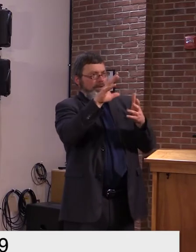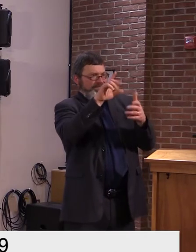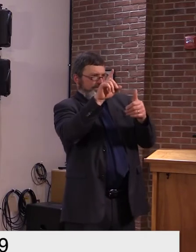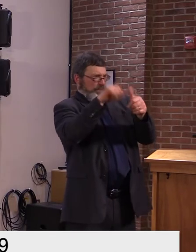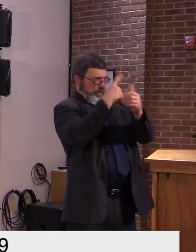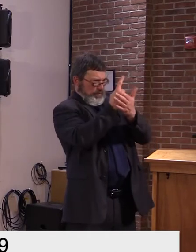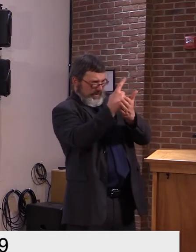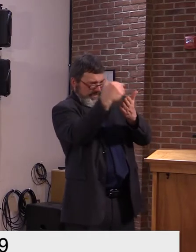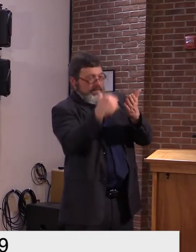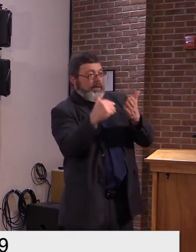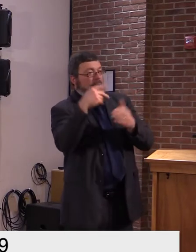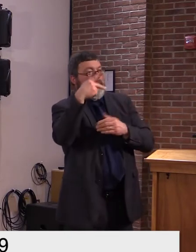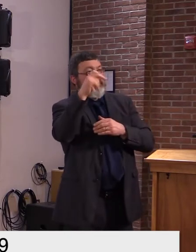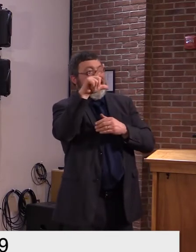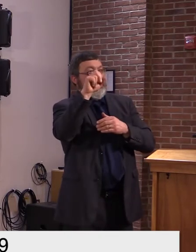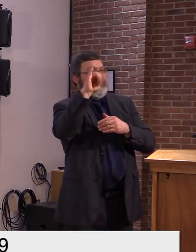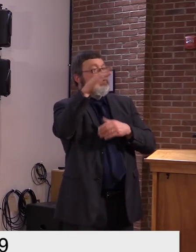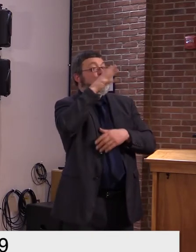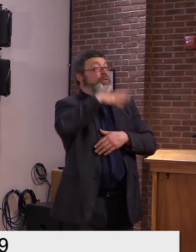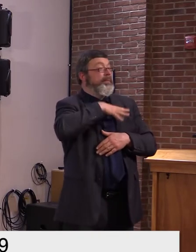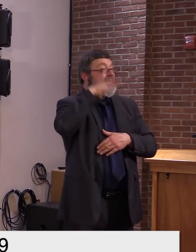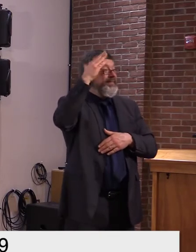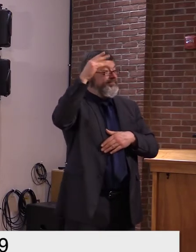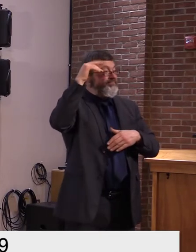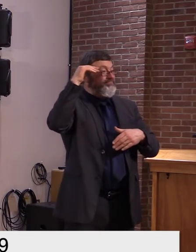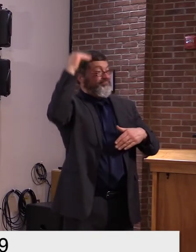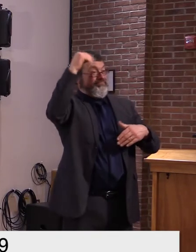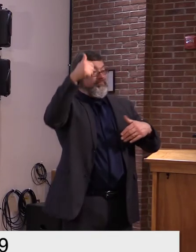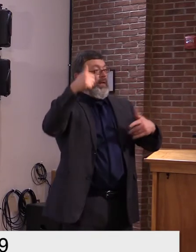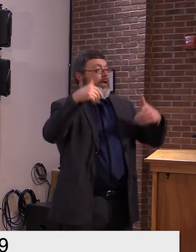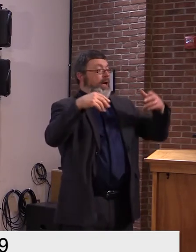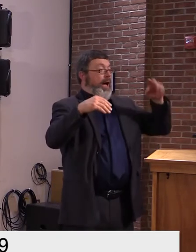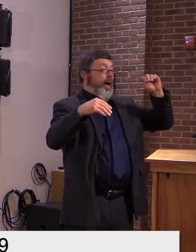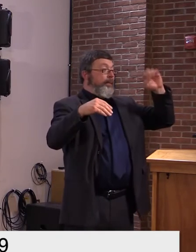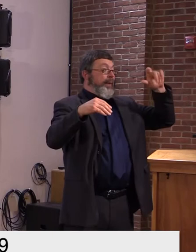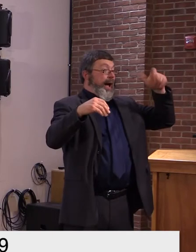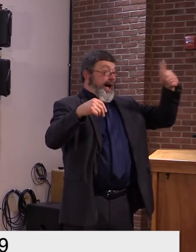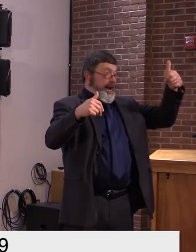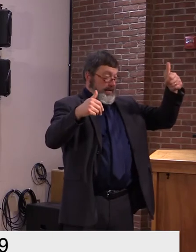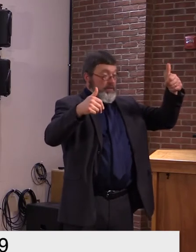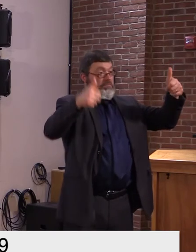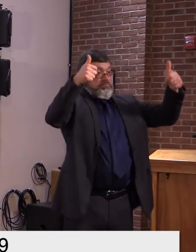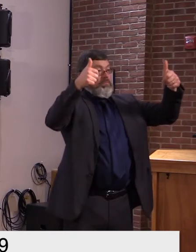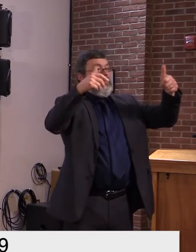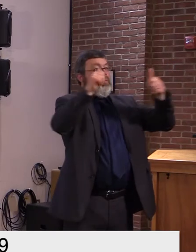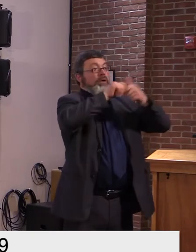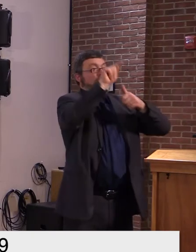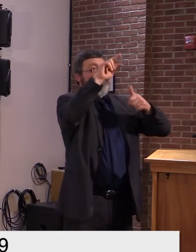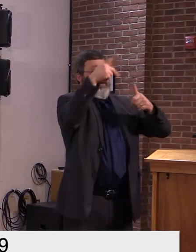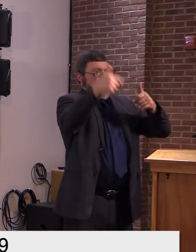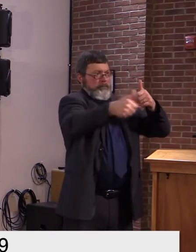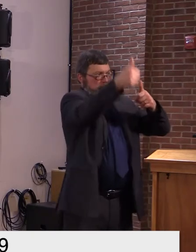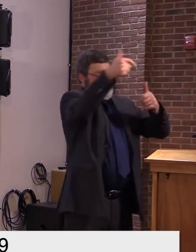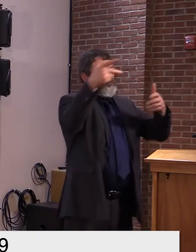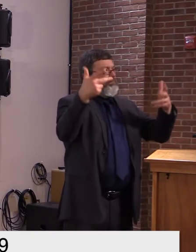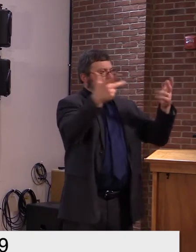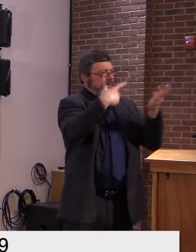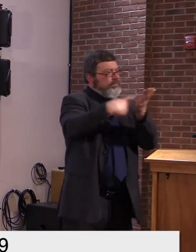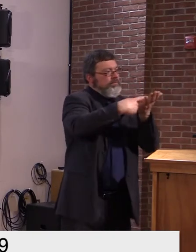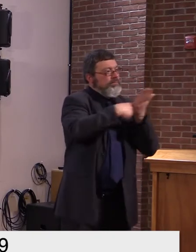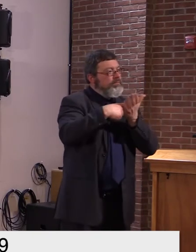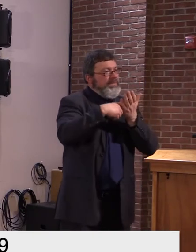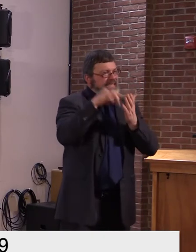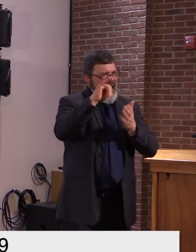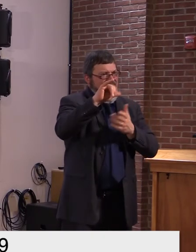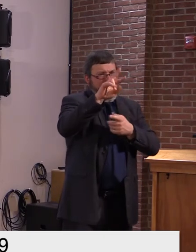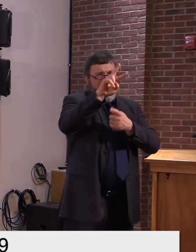Senator McConnell, Majority Leader McConnell, and President Trump for the $2.2 trillion CARES package. I mean, that is